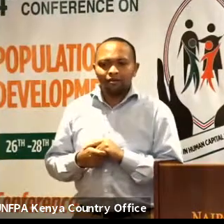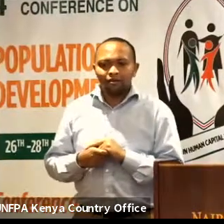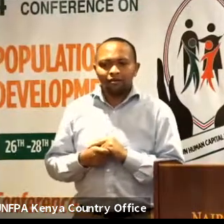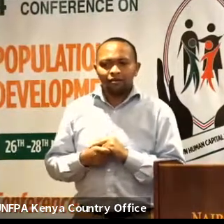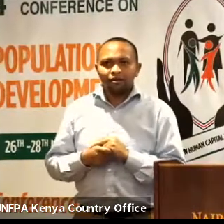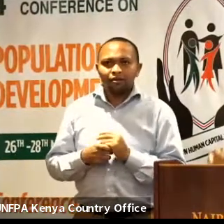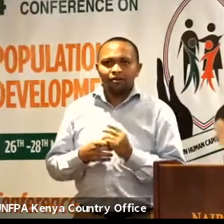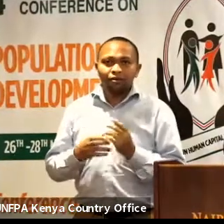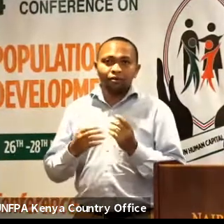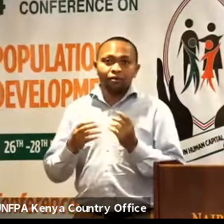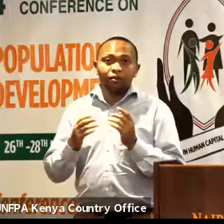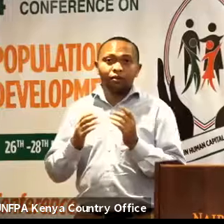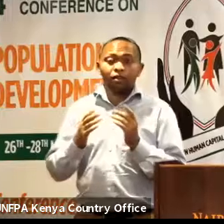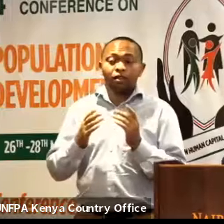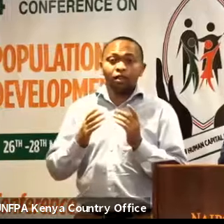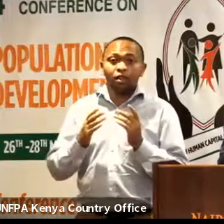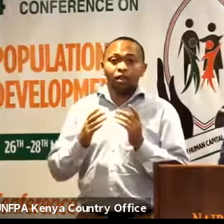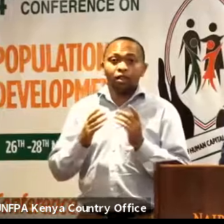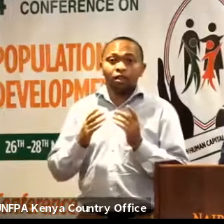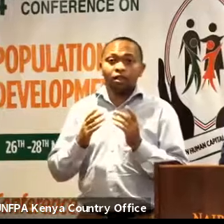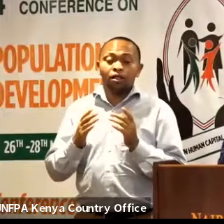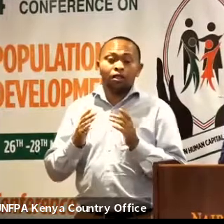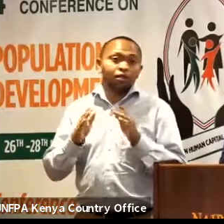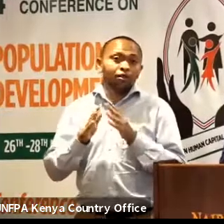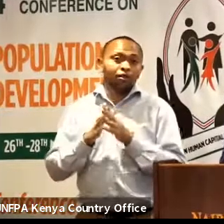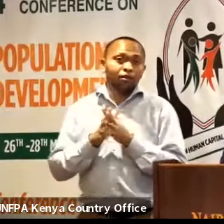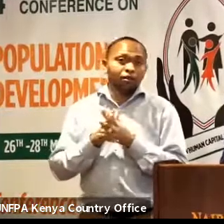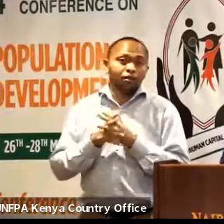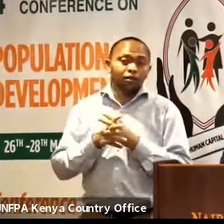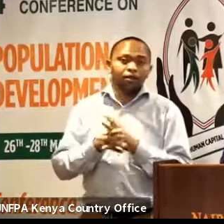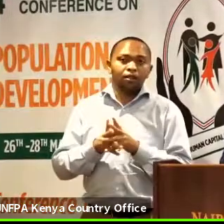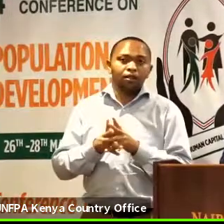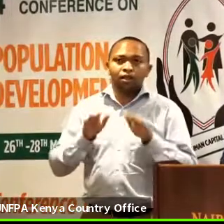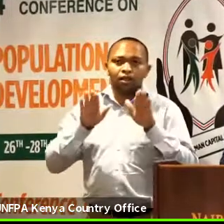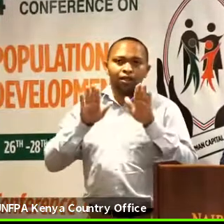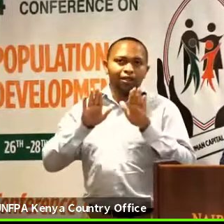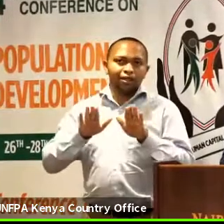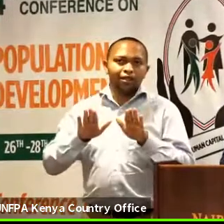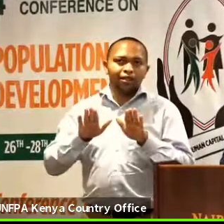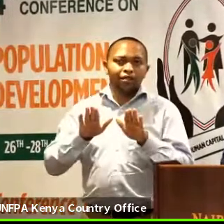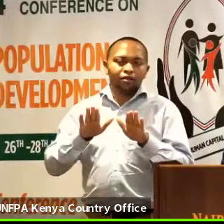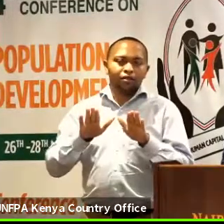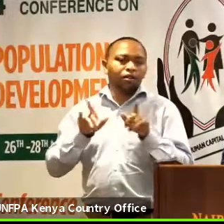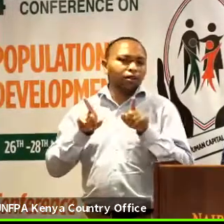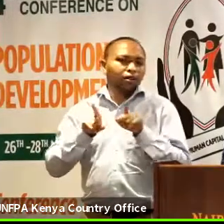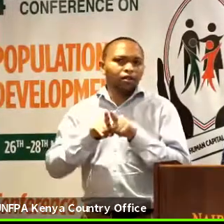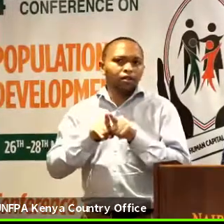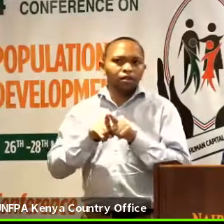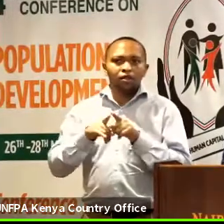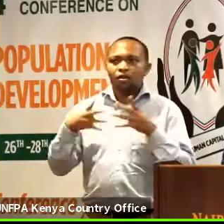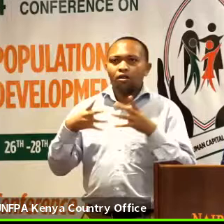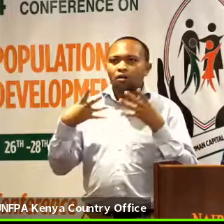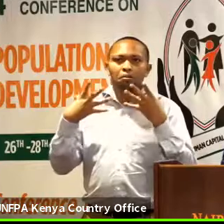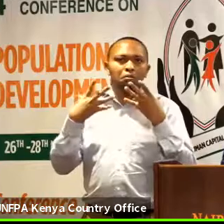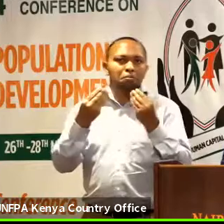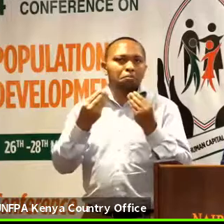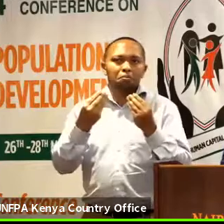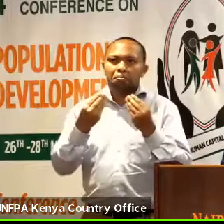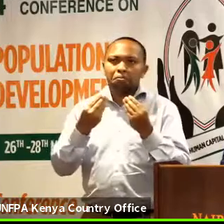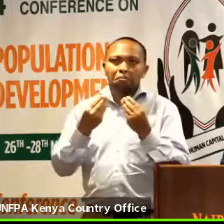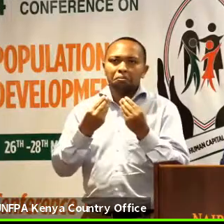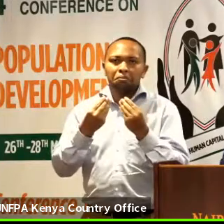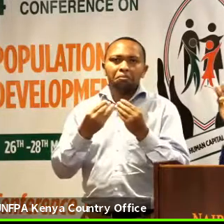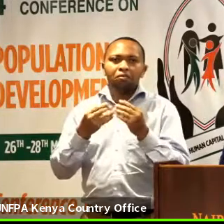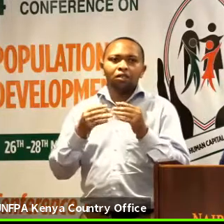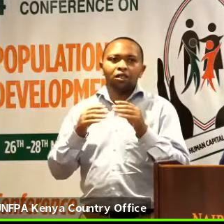okay, thank you. We'll still stay here. We'll still stay here. So don't lock out and don't leave the